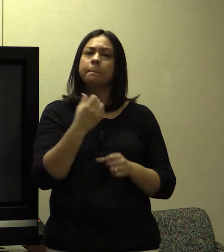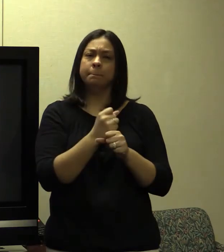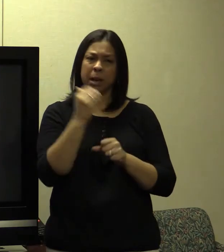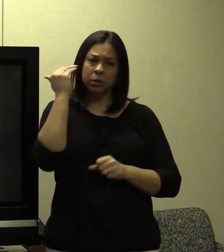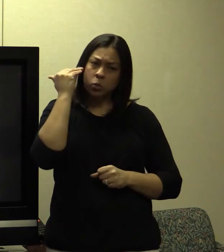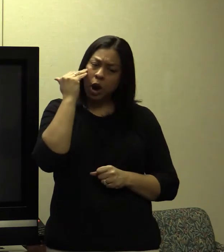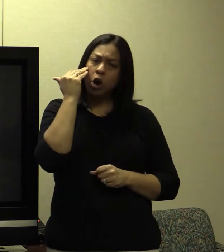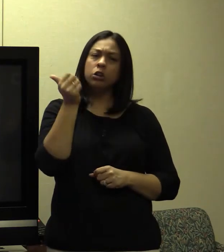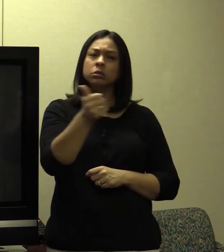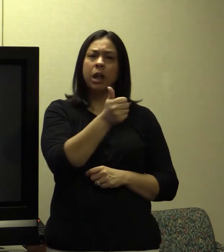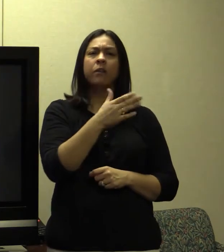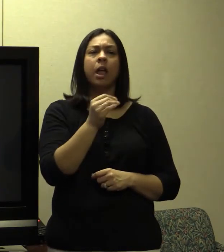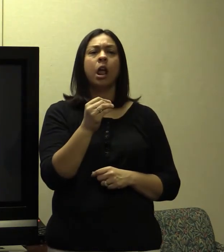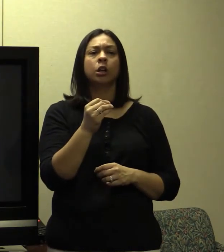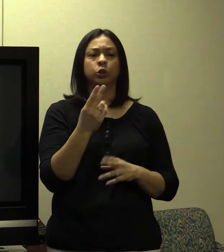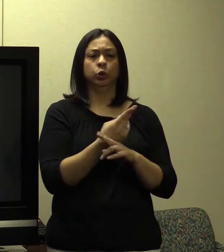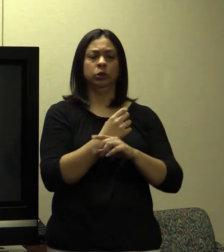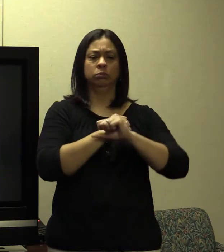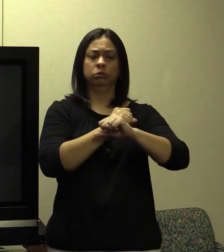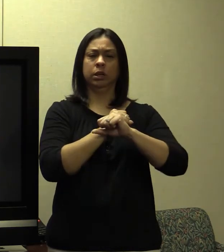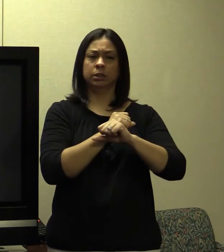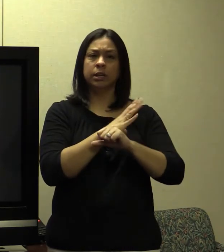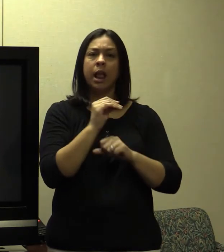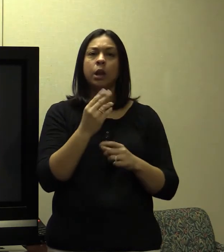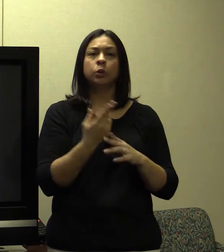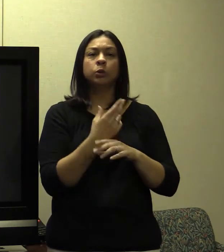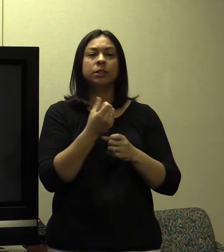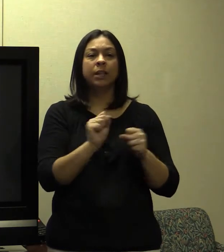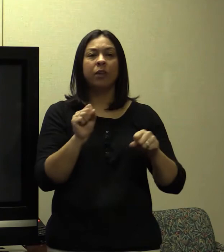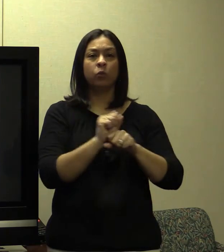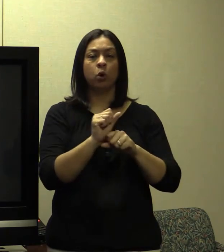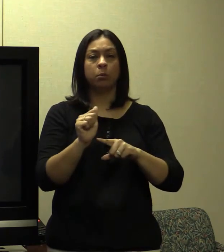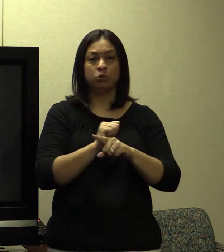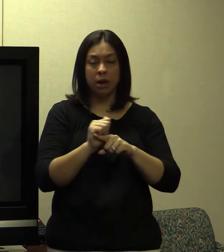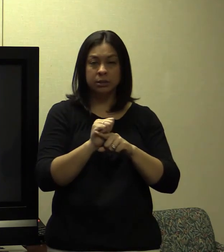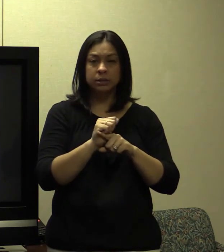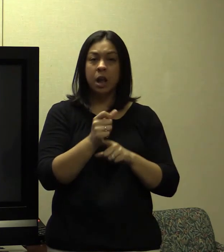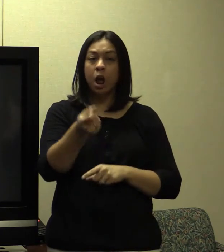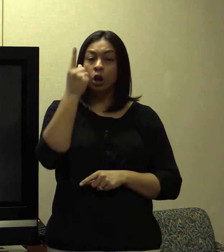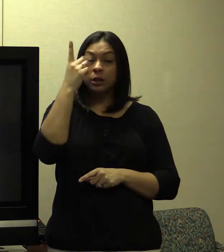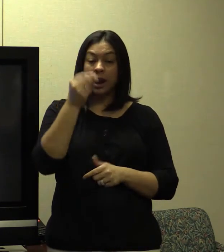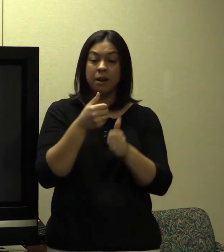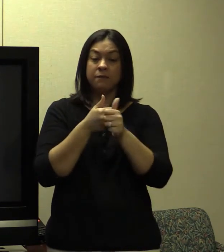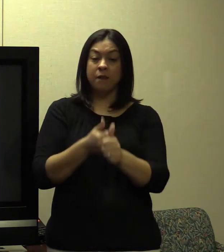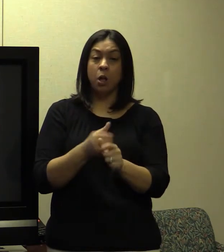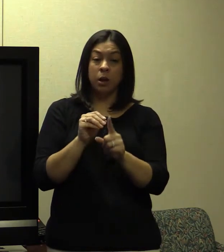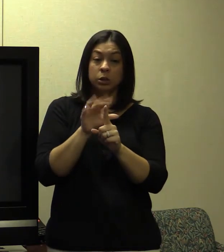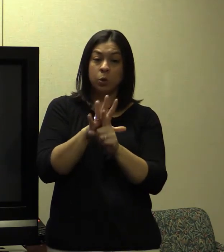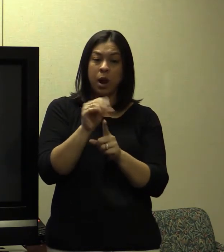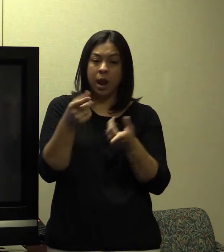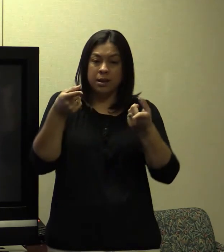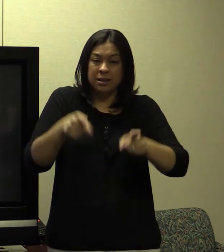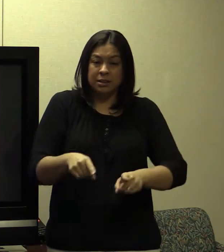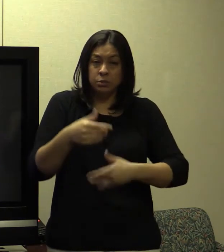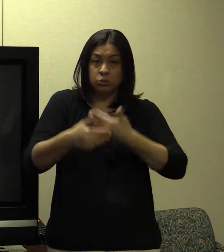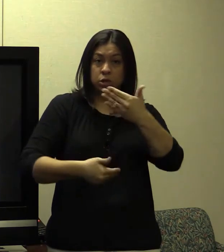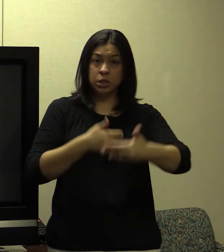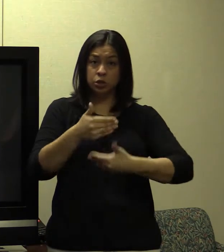precautions, and use safe work practices. Understand and follow exposure incident procedures. Report